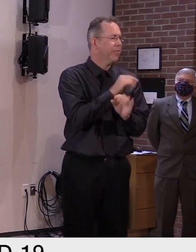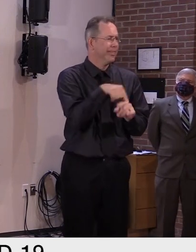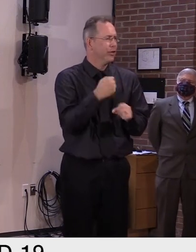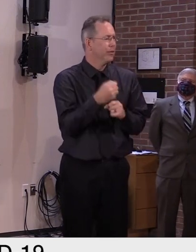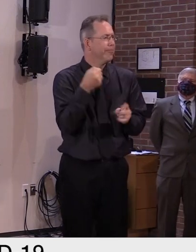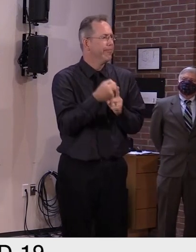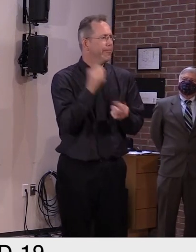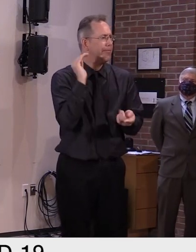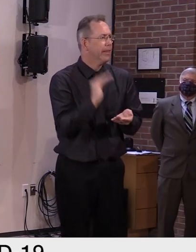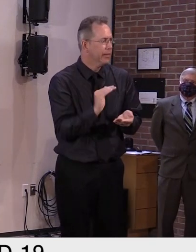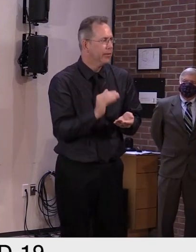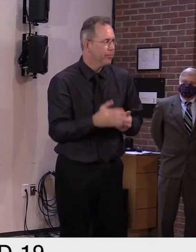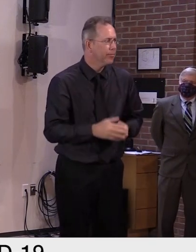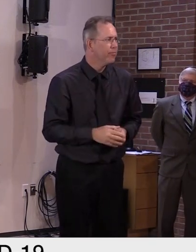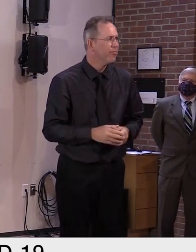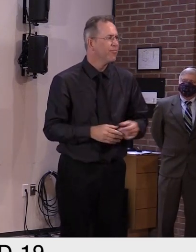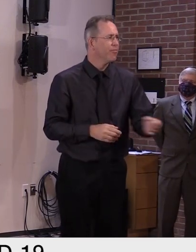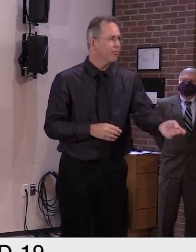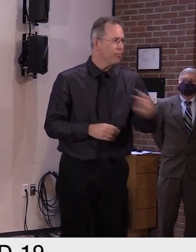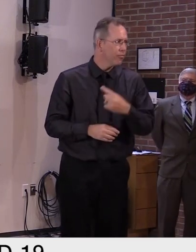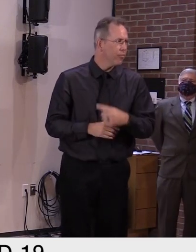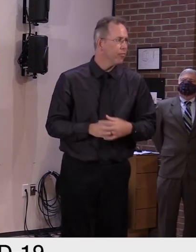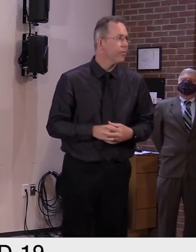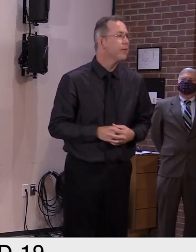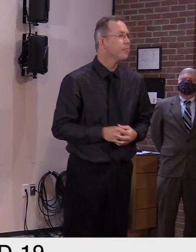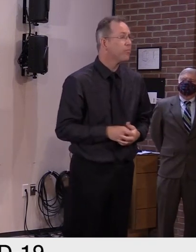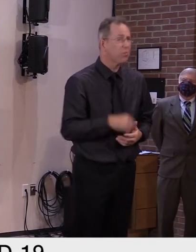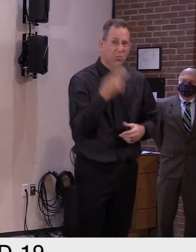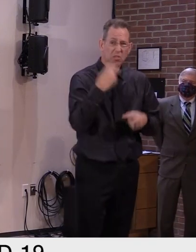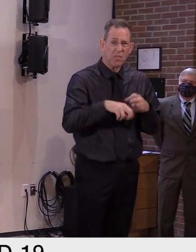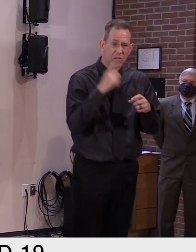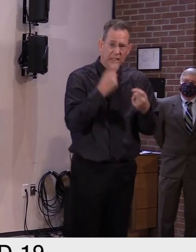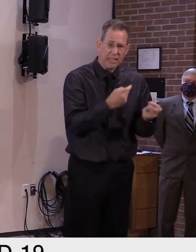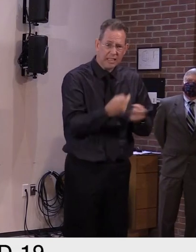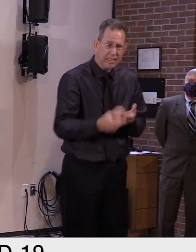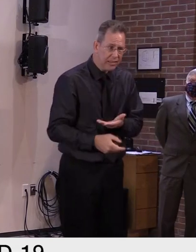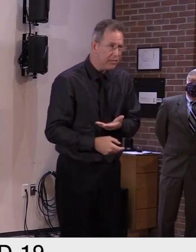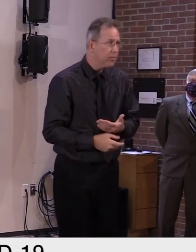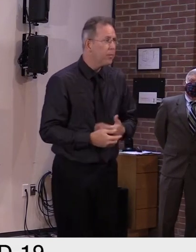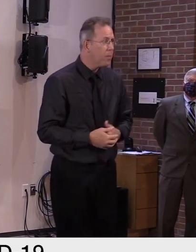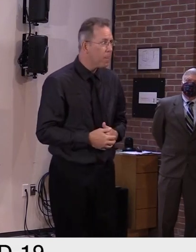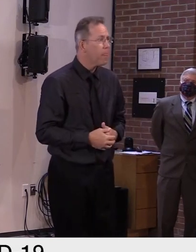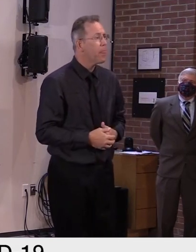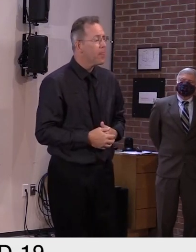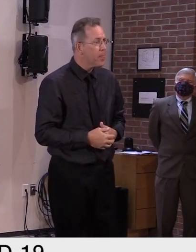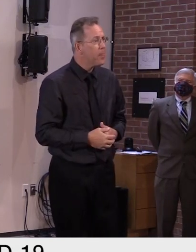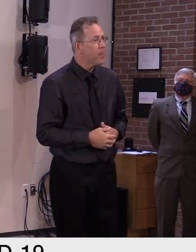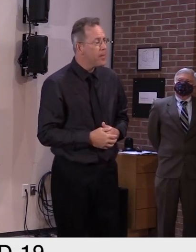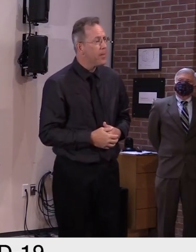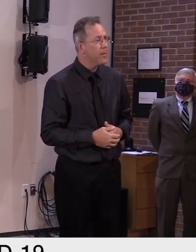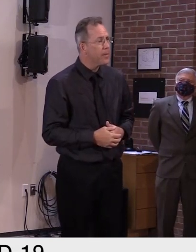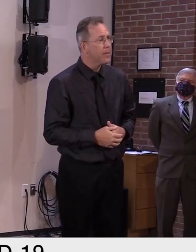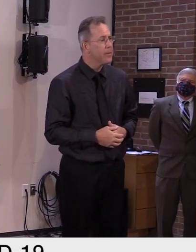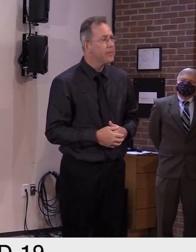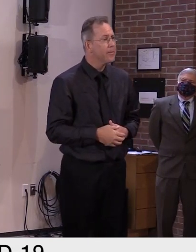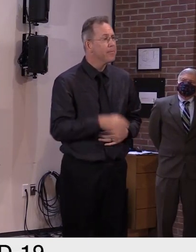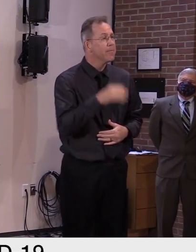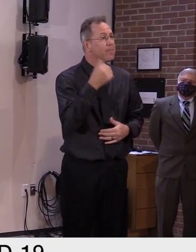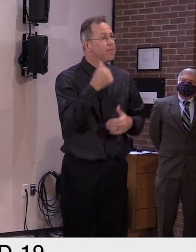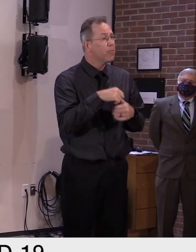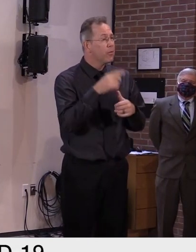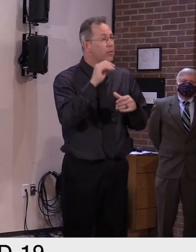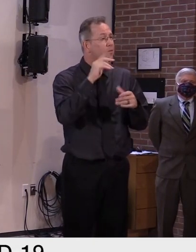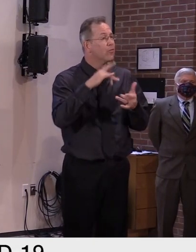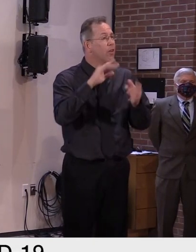mean, it's again, we saw on the travel maps and what we've seen over even throughout the summer, people just